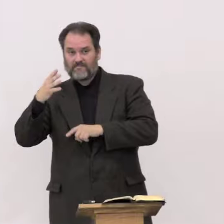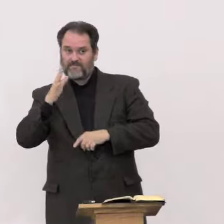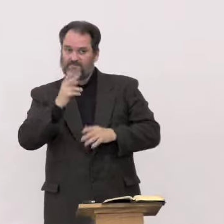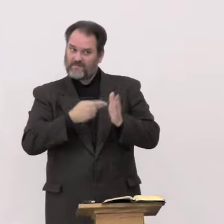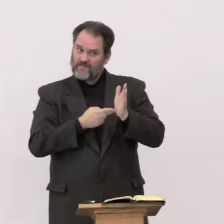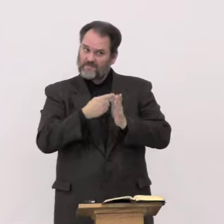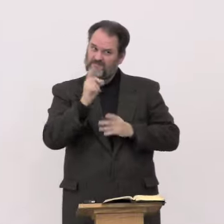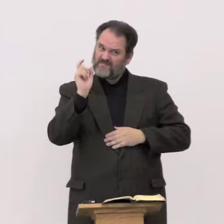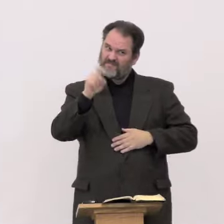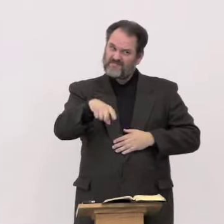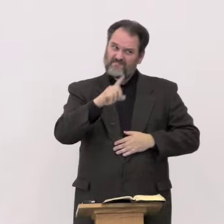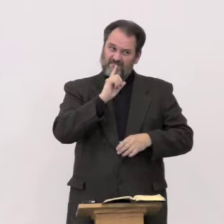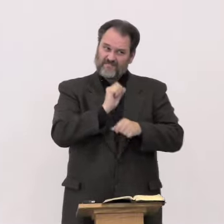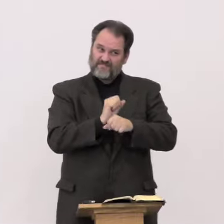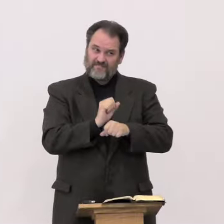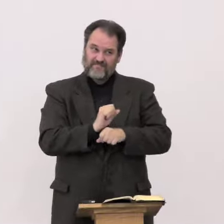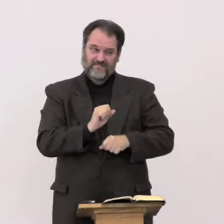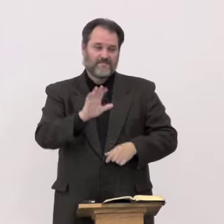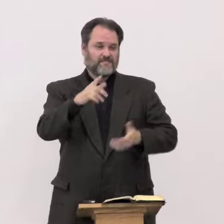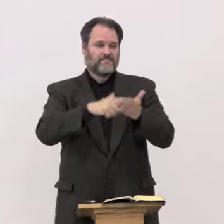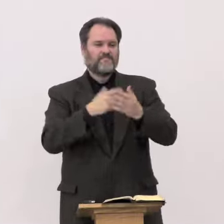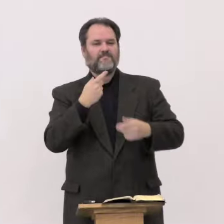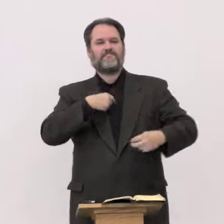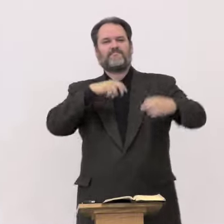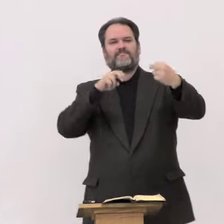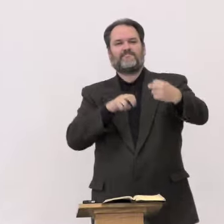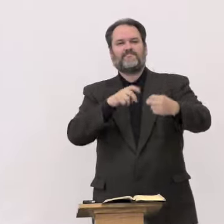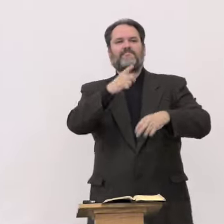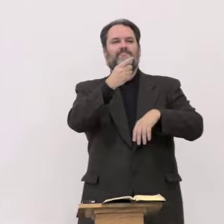you will think about it. You just have to be very nice.